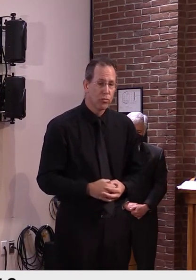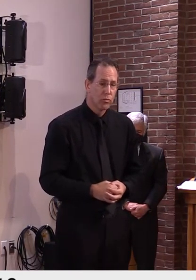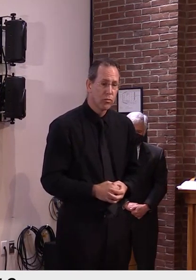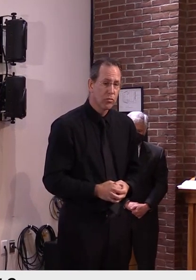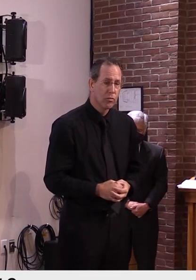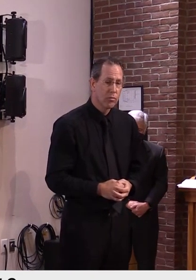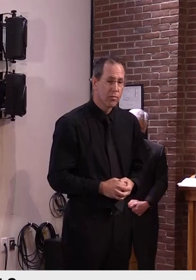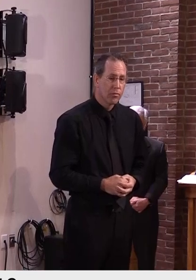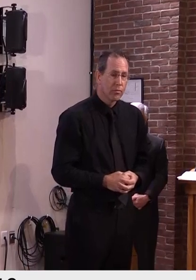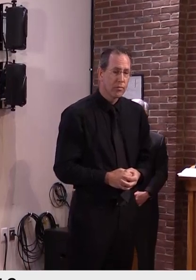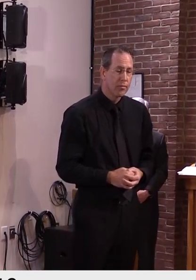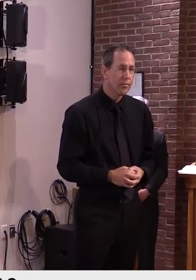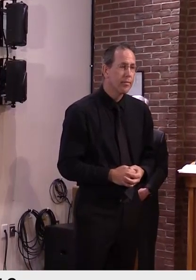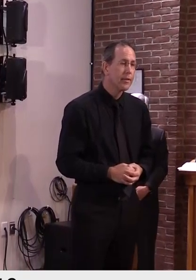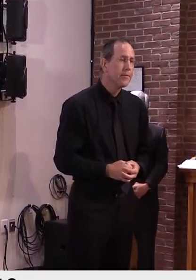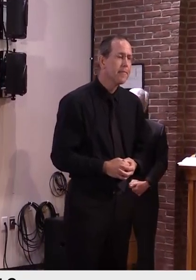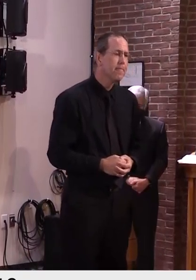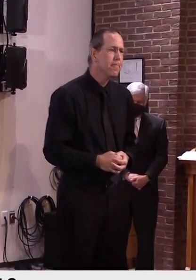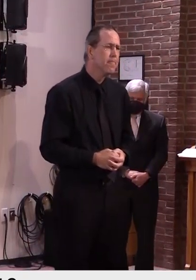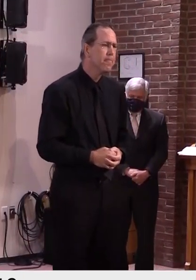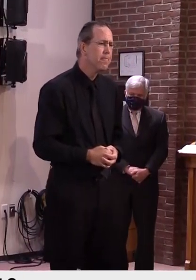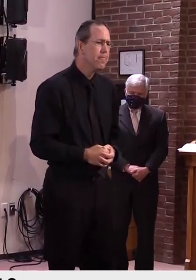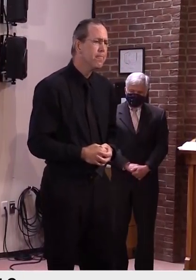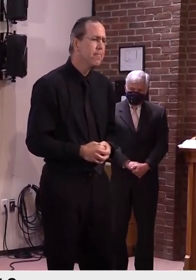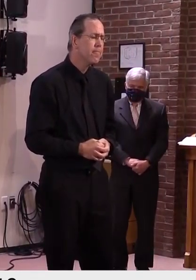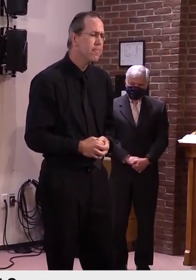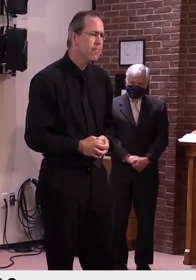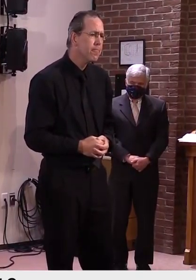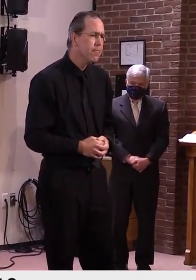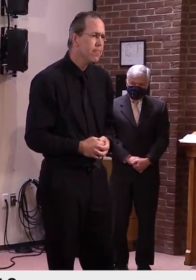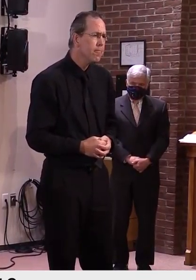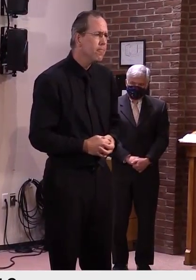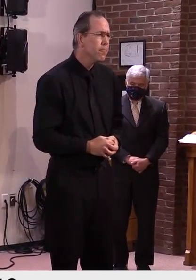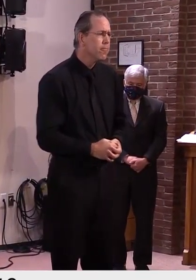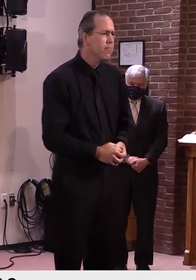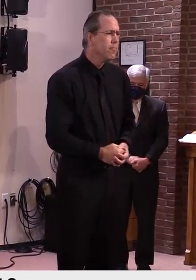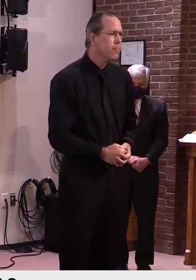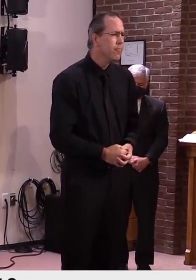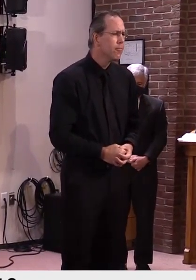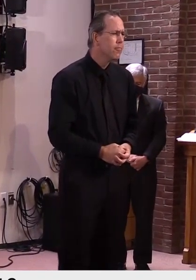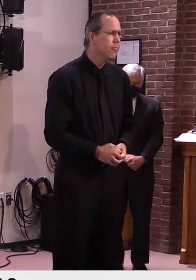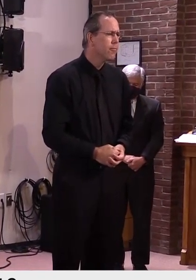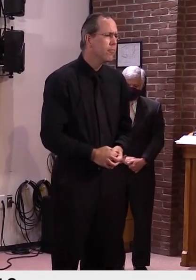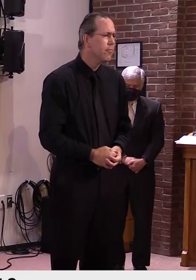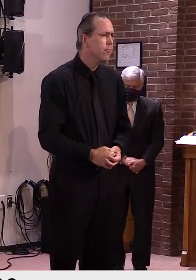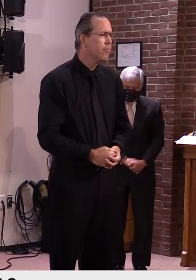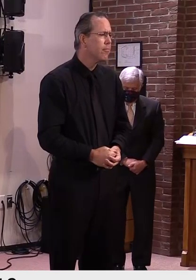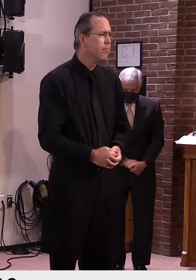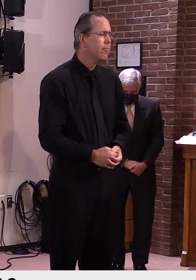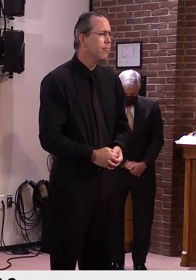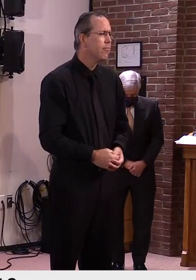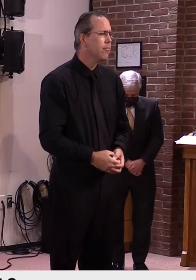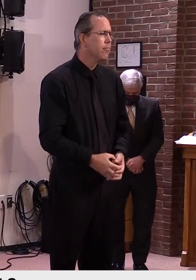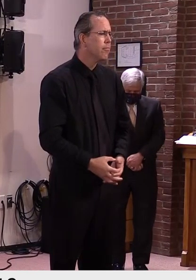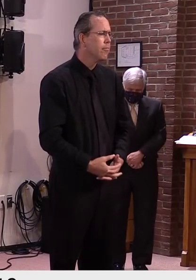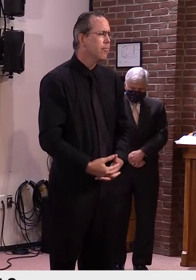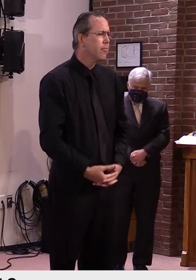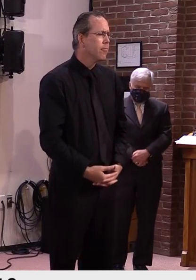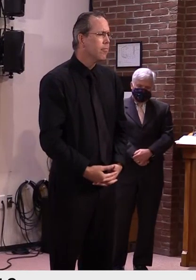My question is about the turn of the spigot that was announced last week, the increase in hotel